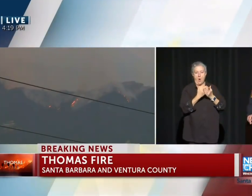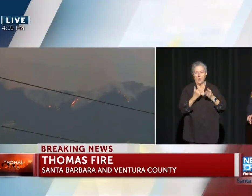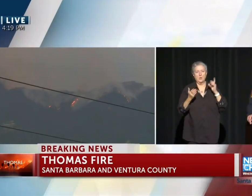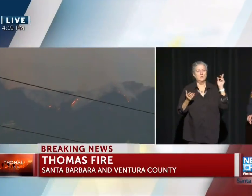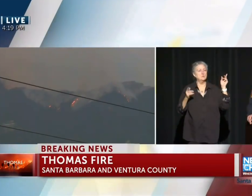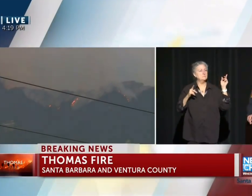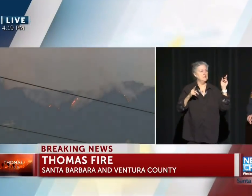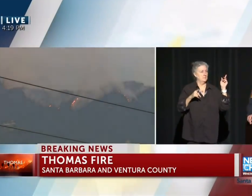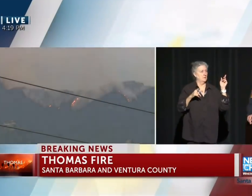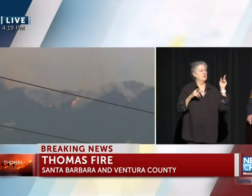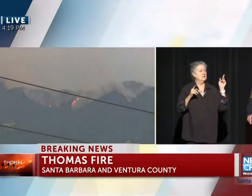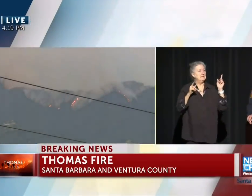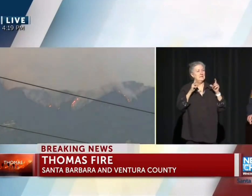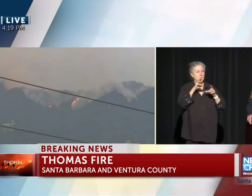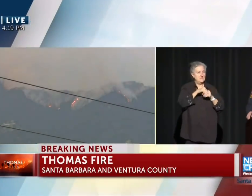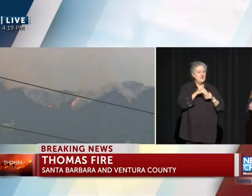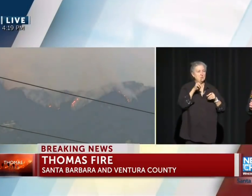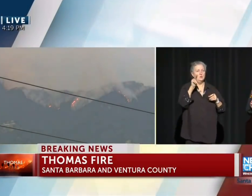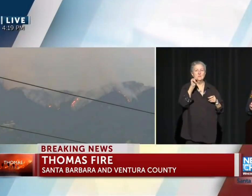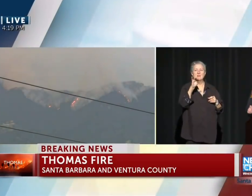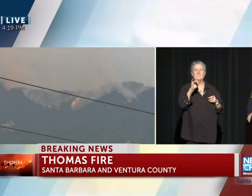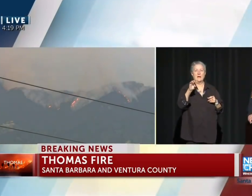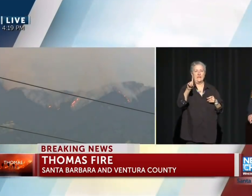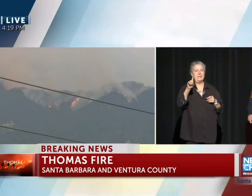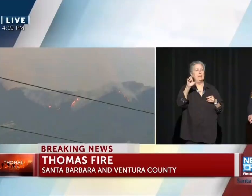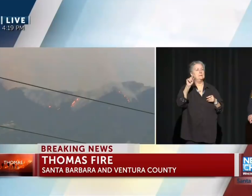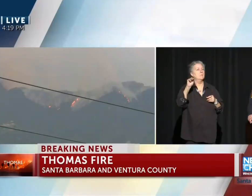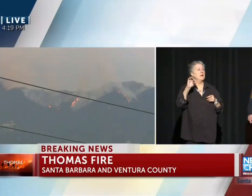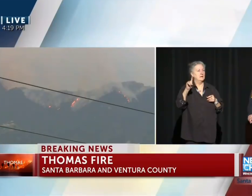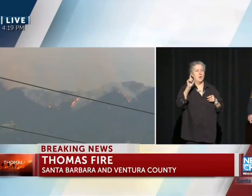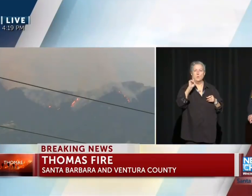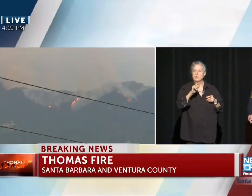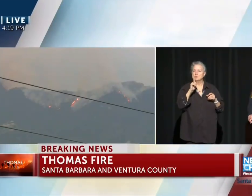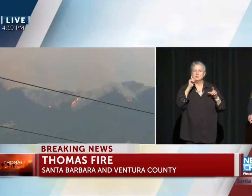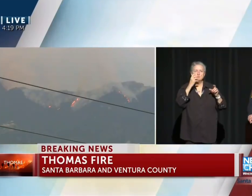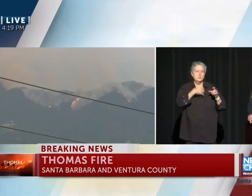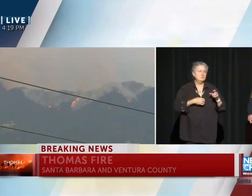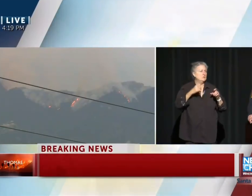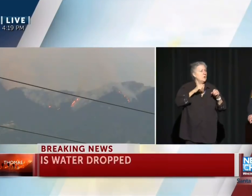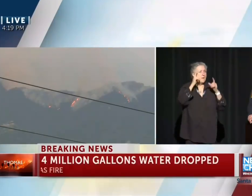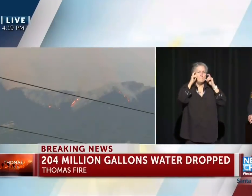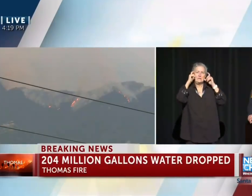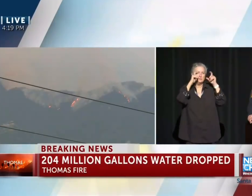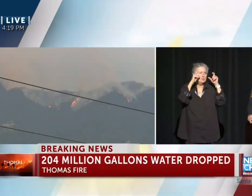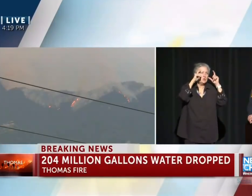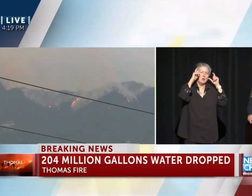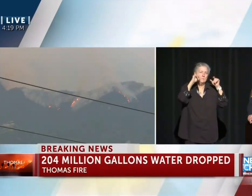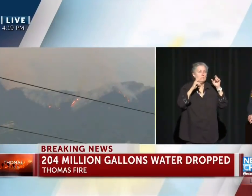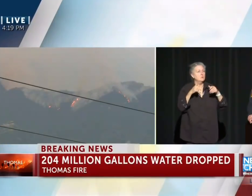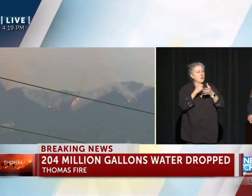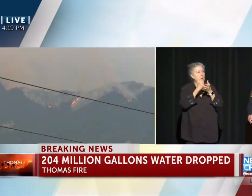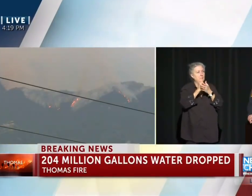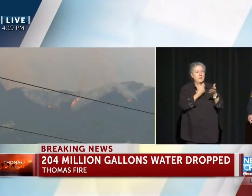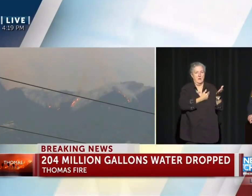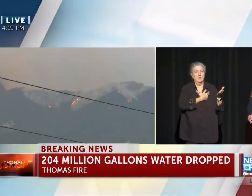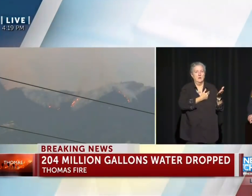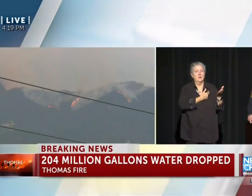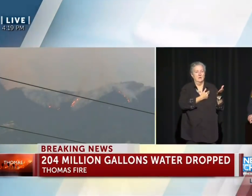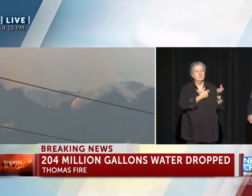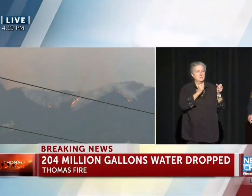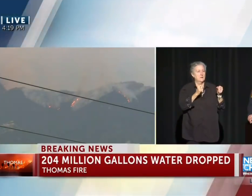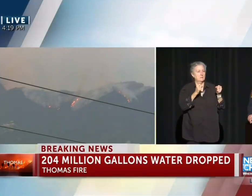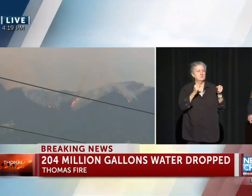those that are in unified command, and I wish we could get a picture of every one of those agencies that are providing assistance to not only